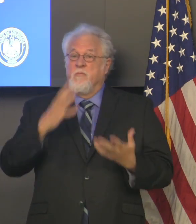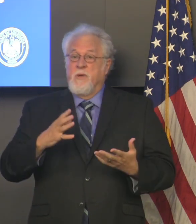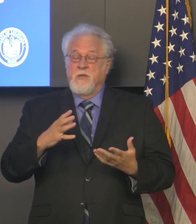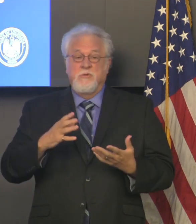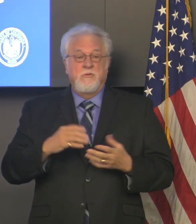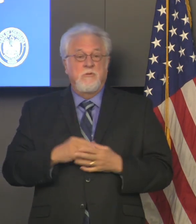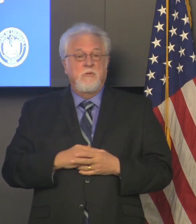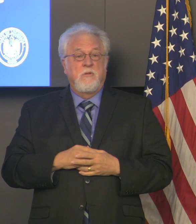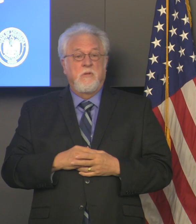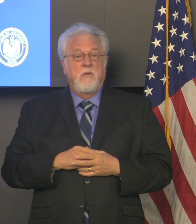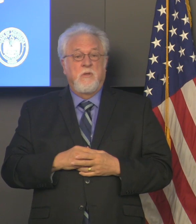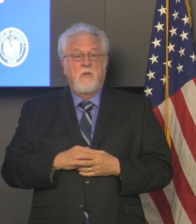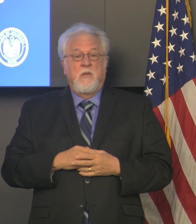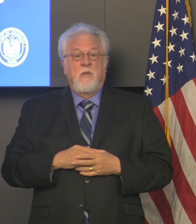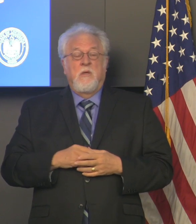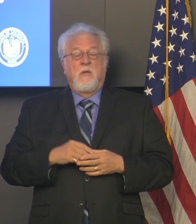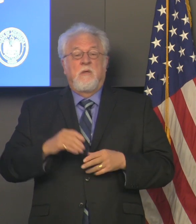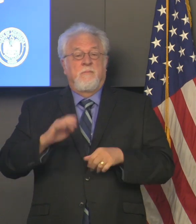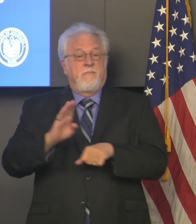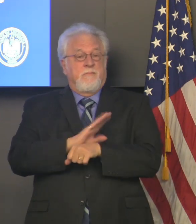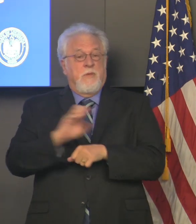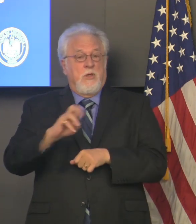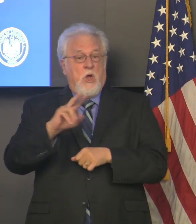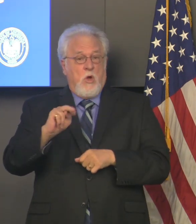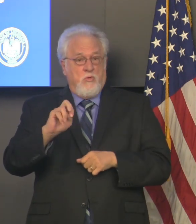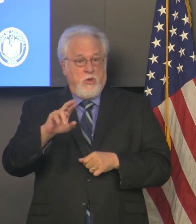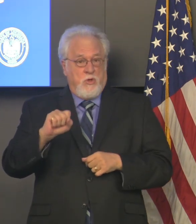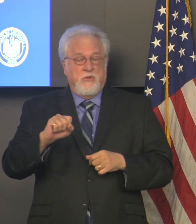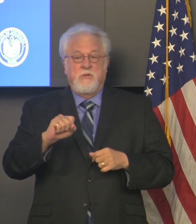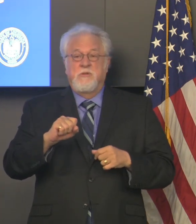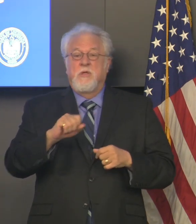encourage business owners to go to